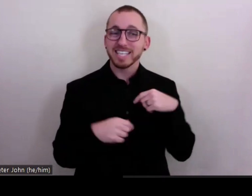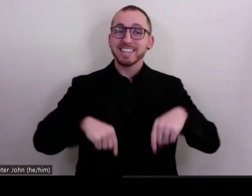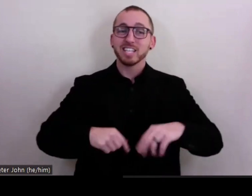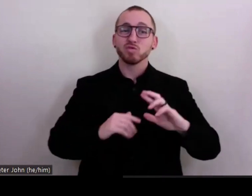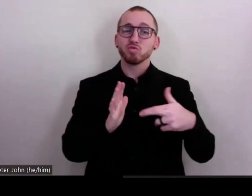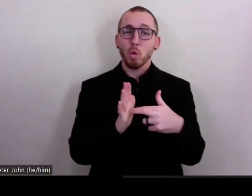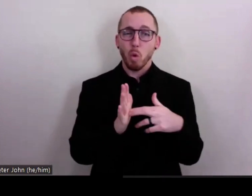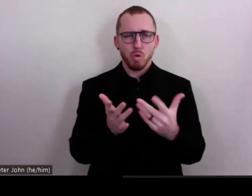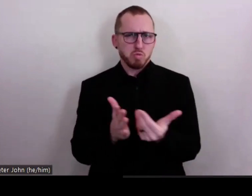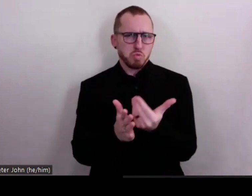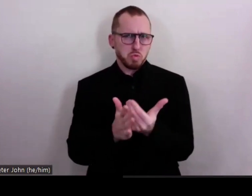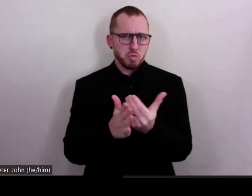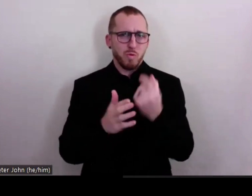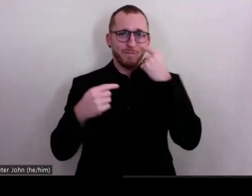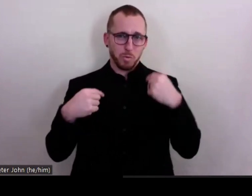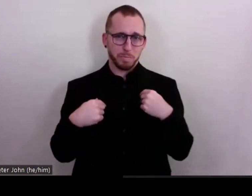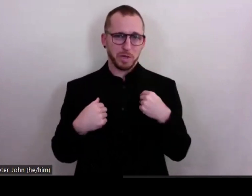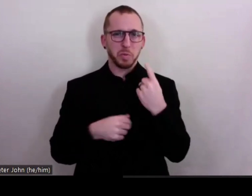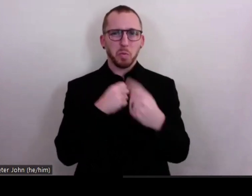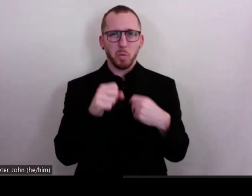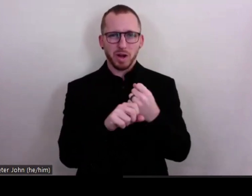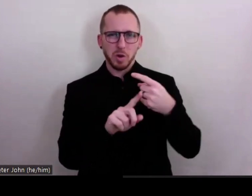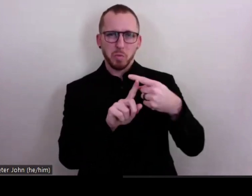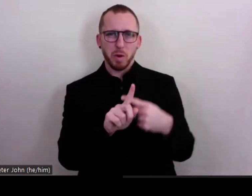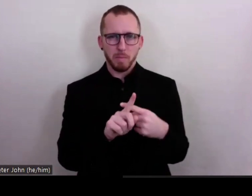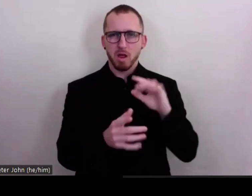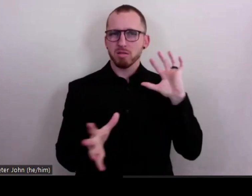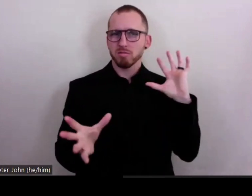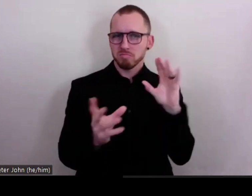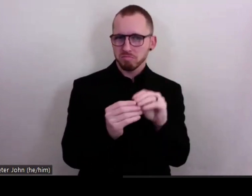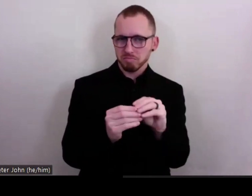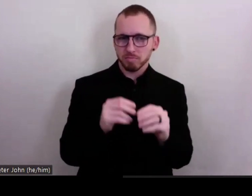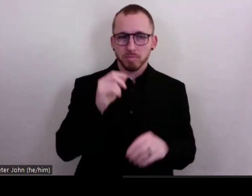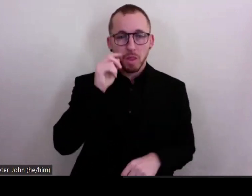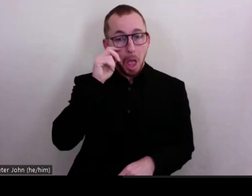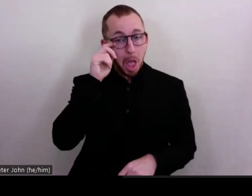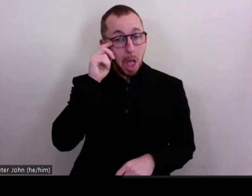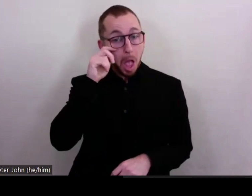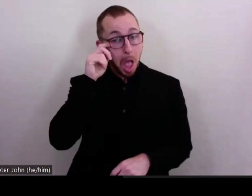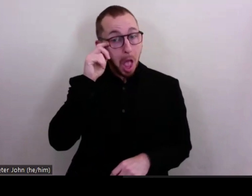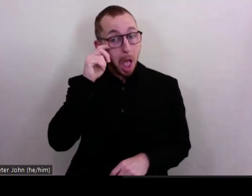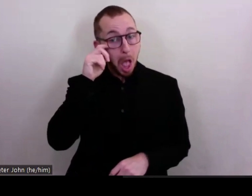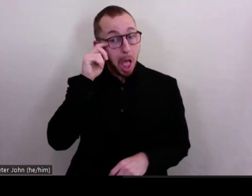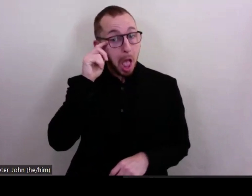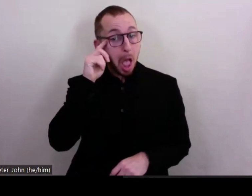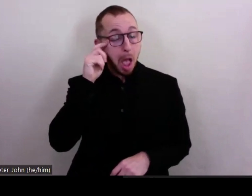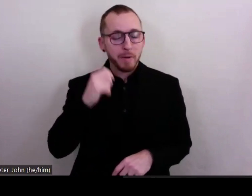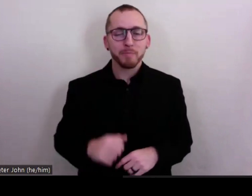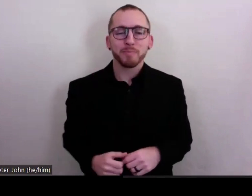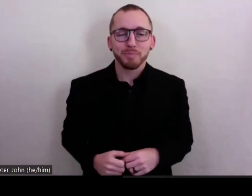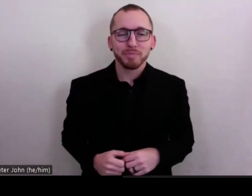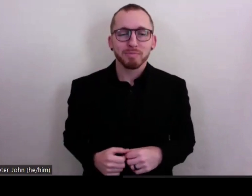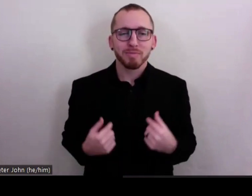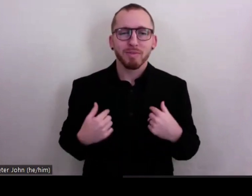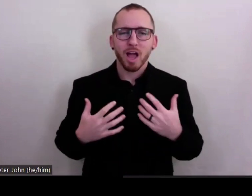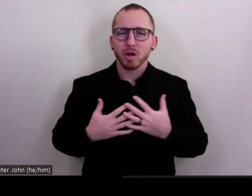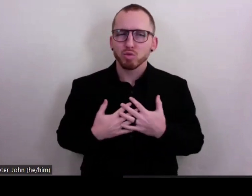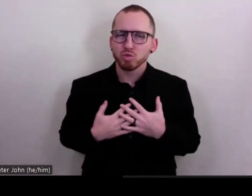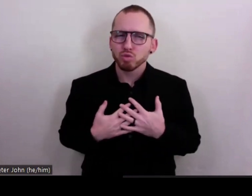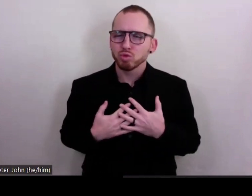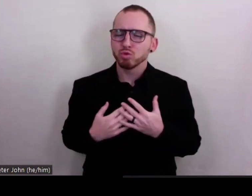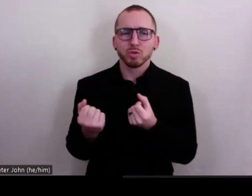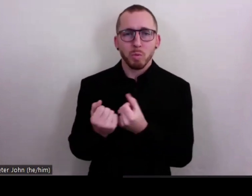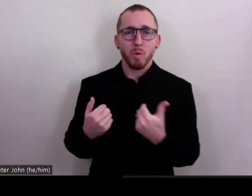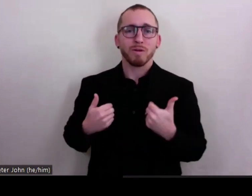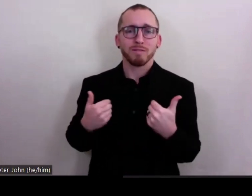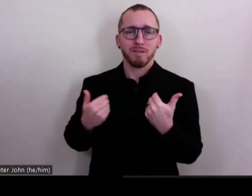month. And I happily work to support young adults in advocating for the